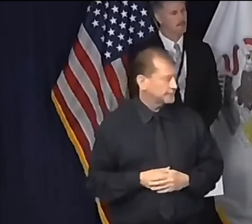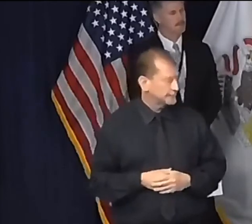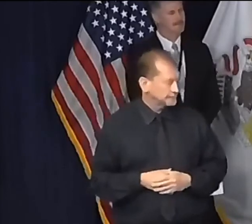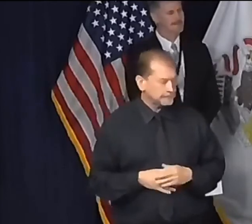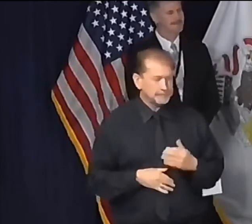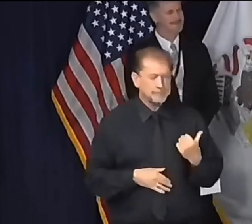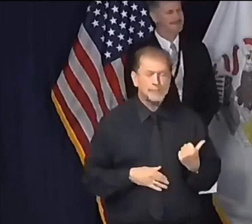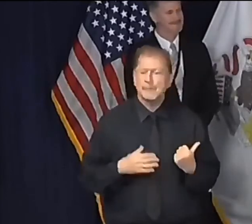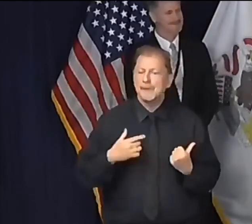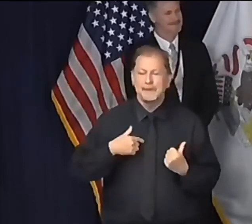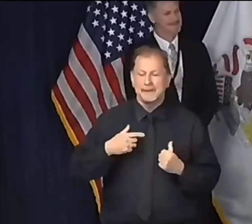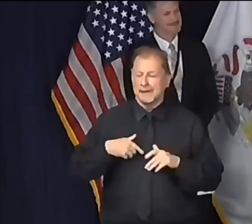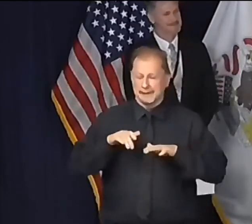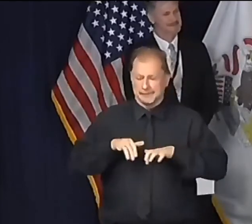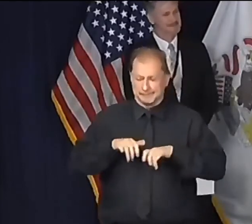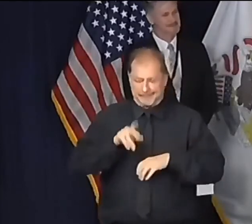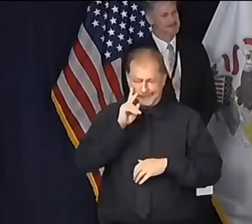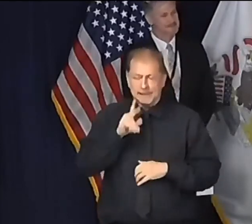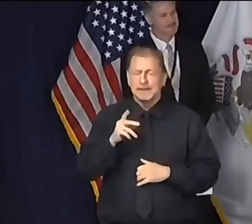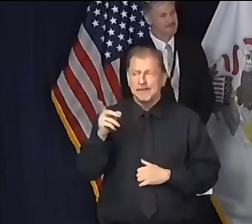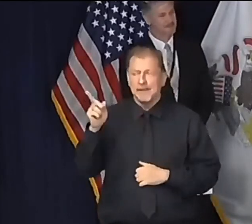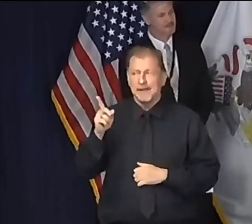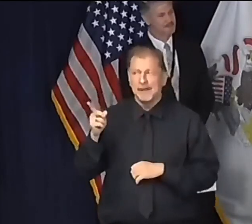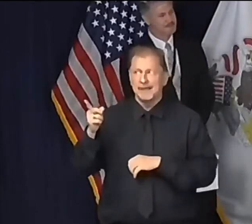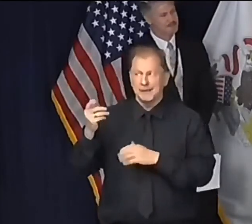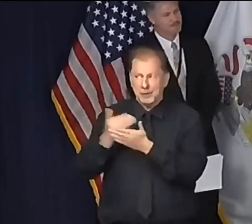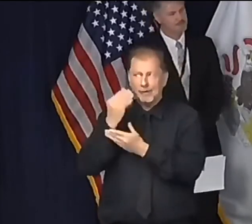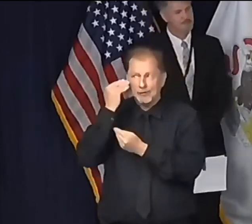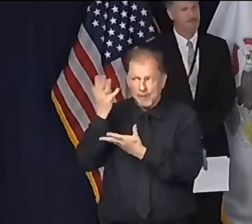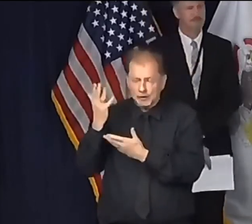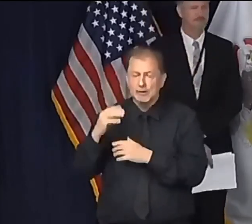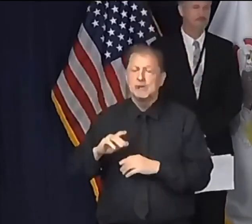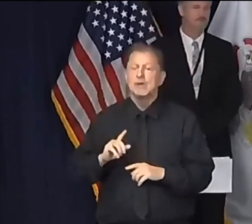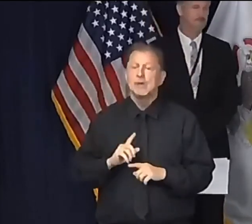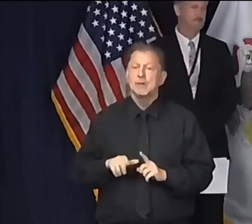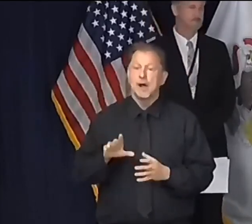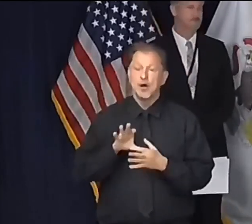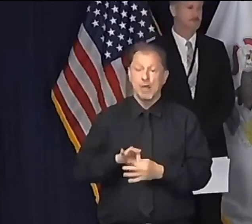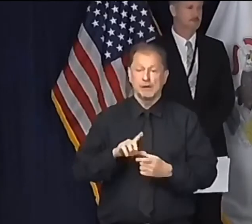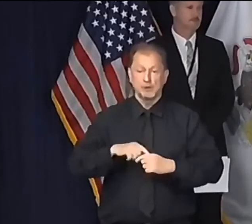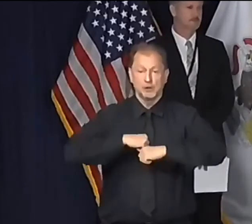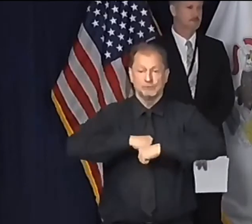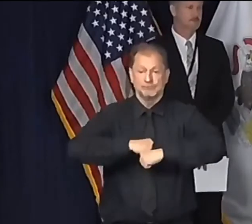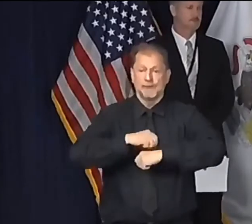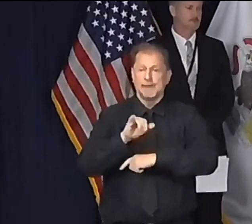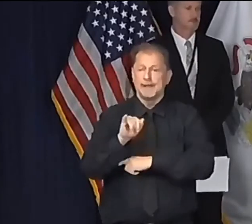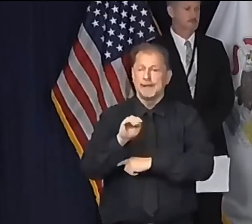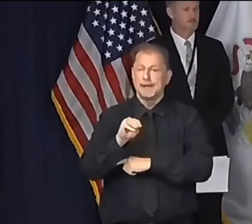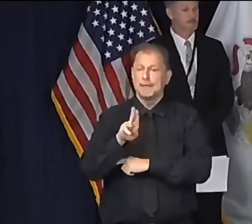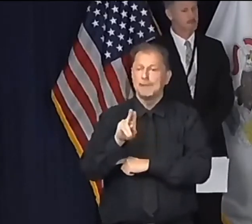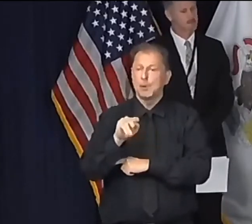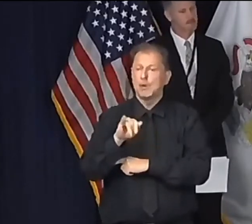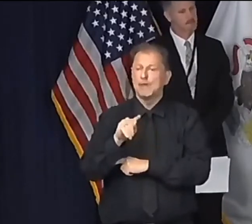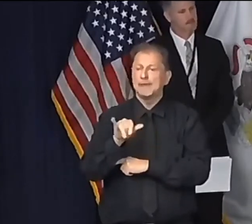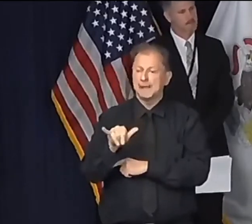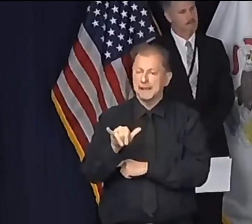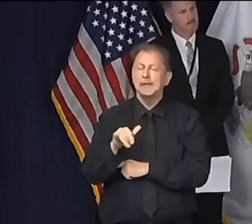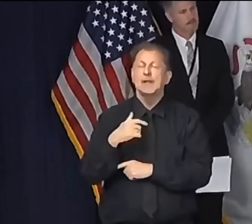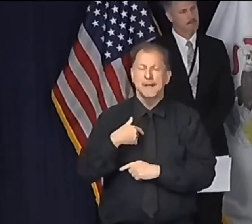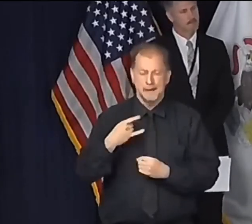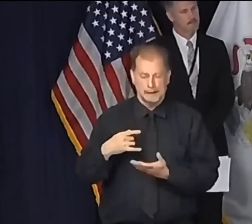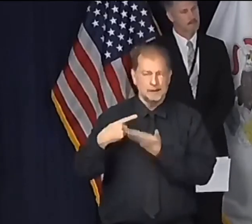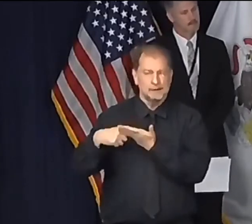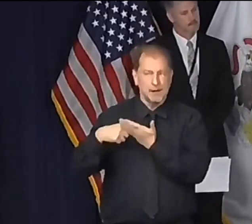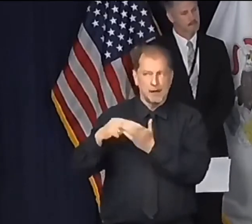yet, so I know there's updates frequently, but in terms of immunity, I have had discussions with Dr. Jay